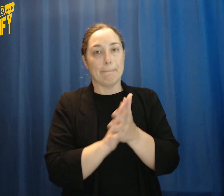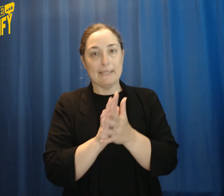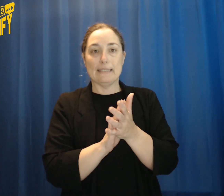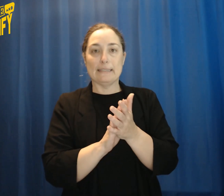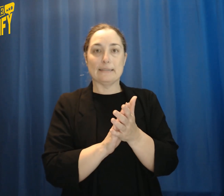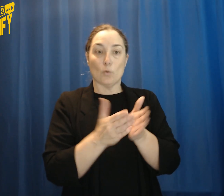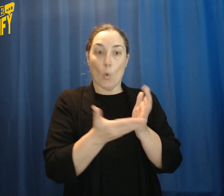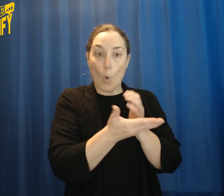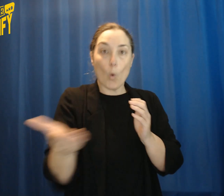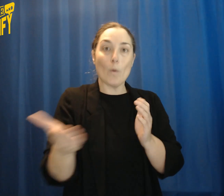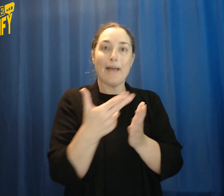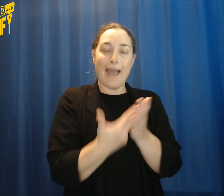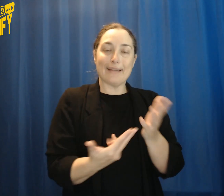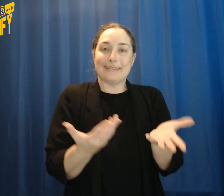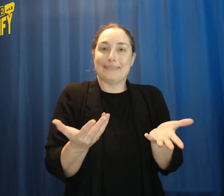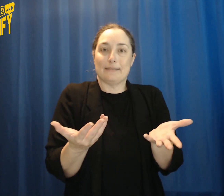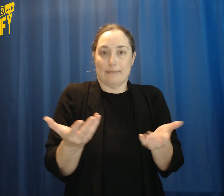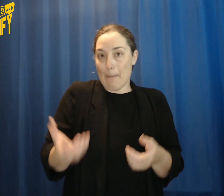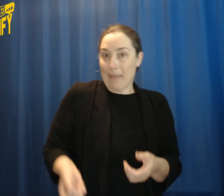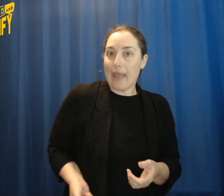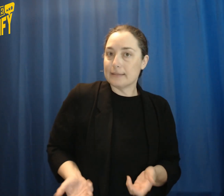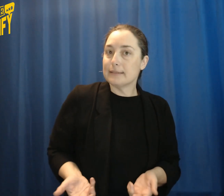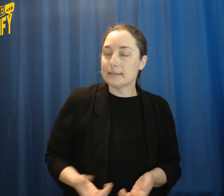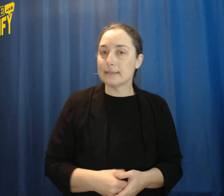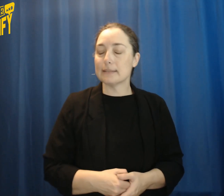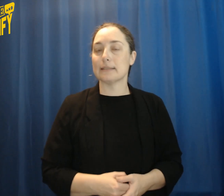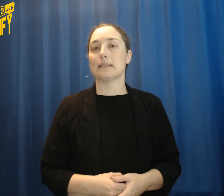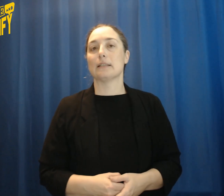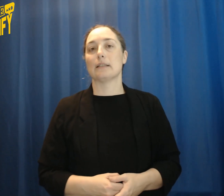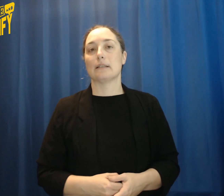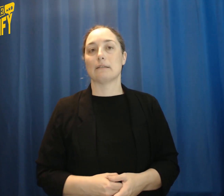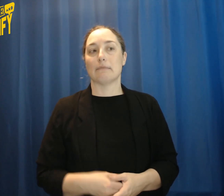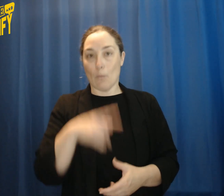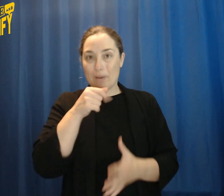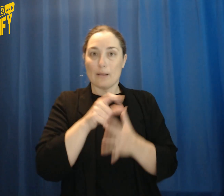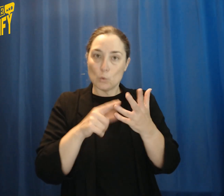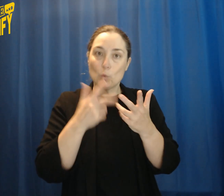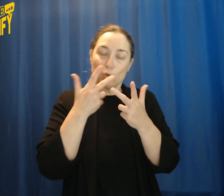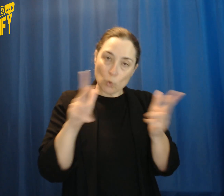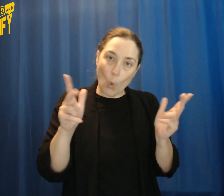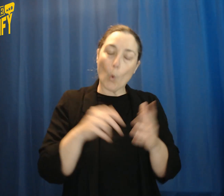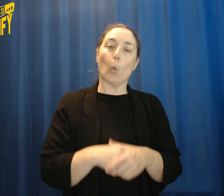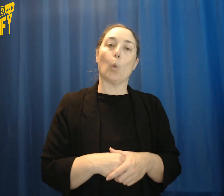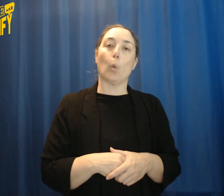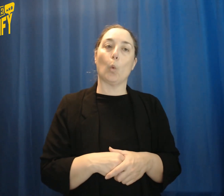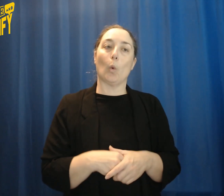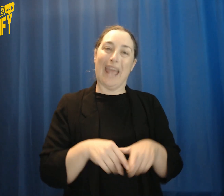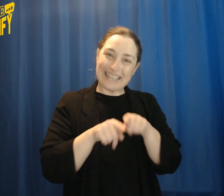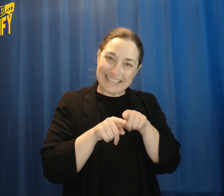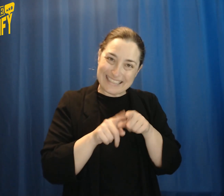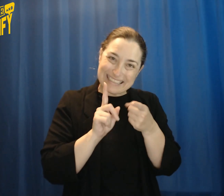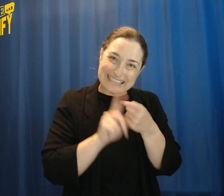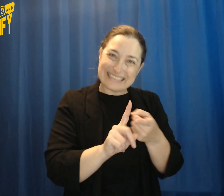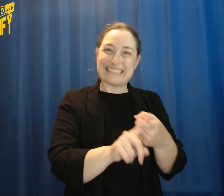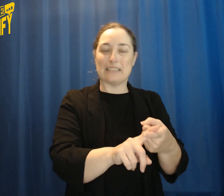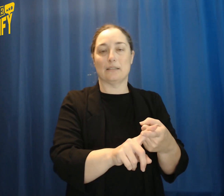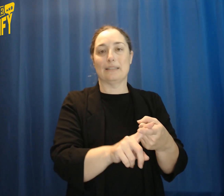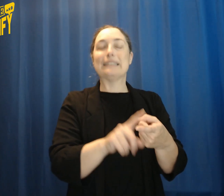paid, and, you know, we get to do a show, and we do it consistently. That's the thing. People need consistency.